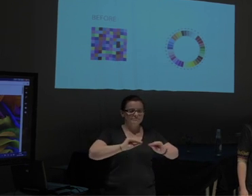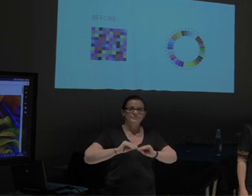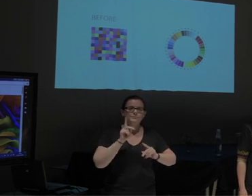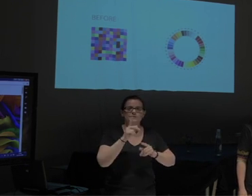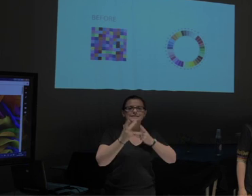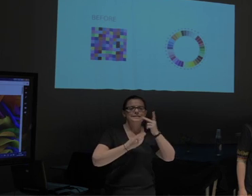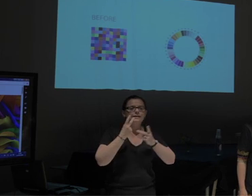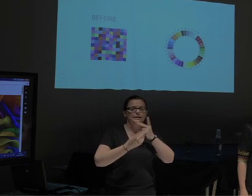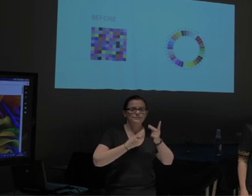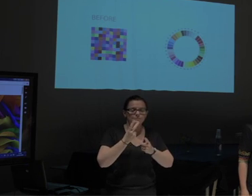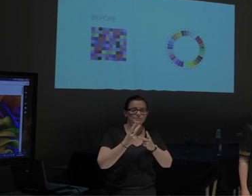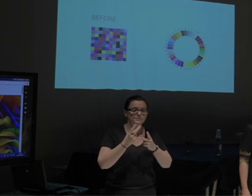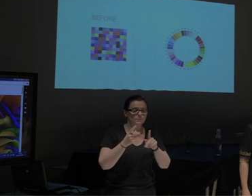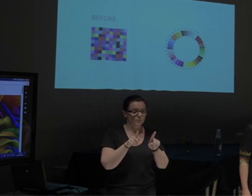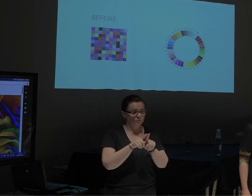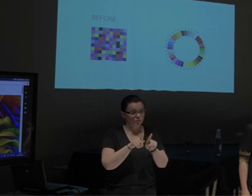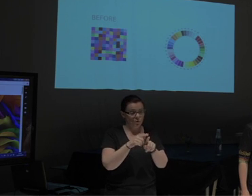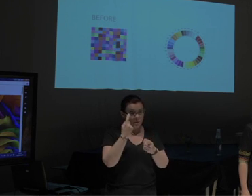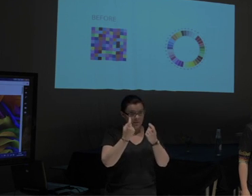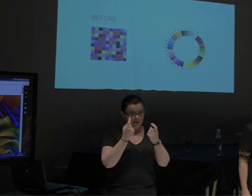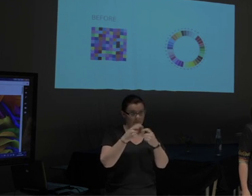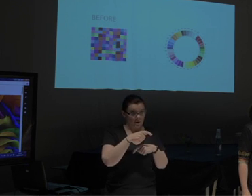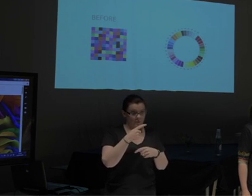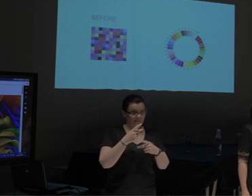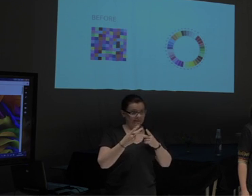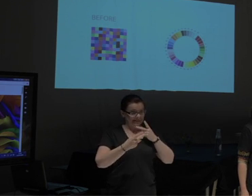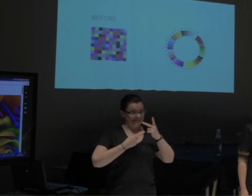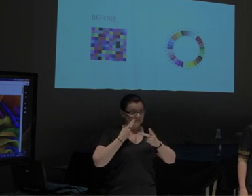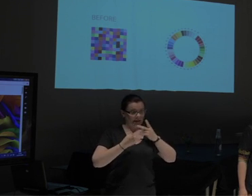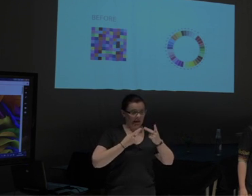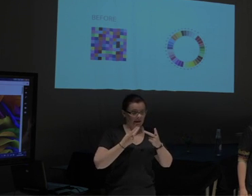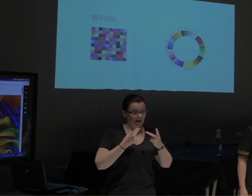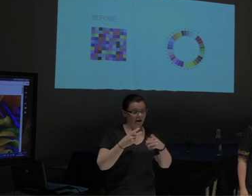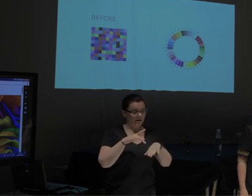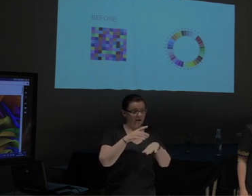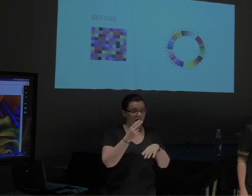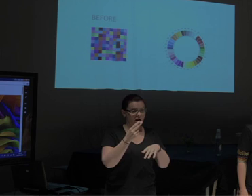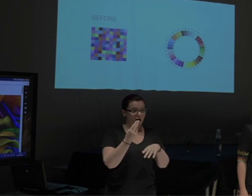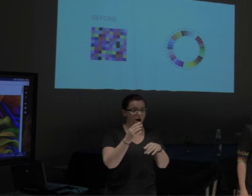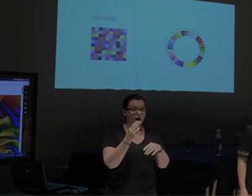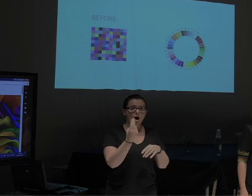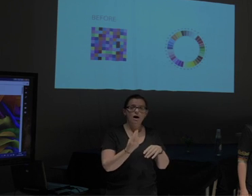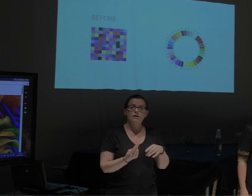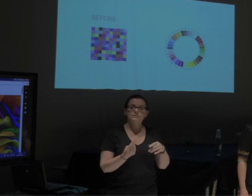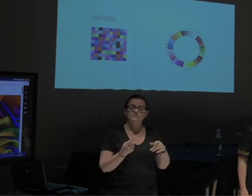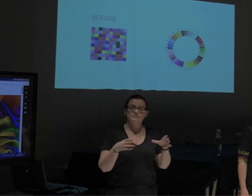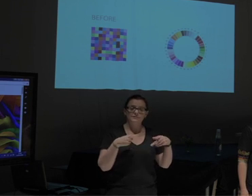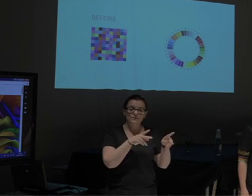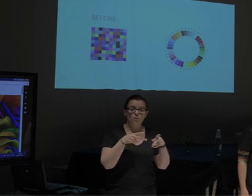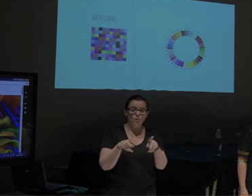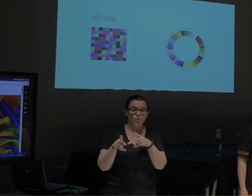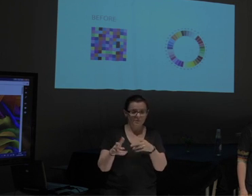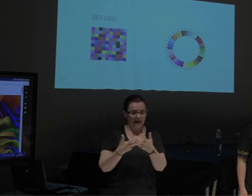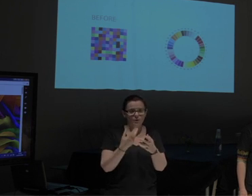and exploring the ways in which singing and the other art forms can be beneficial to us. And I